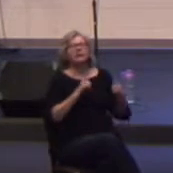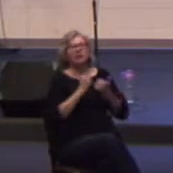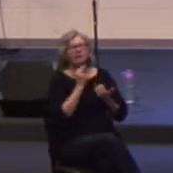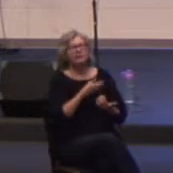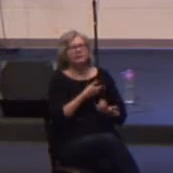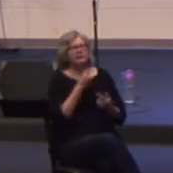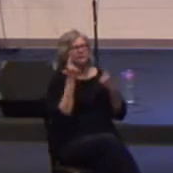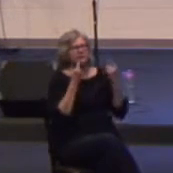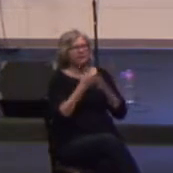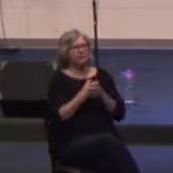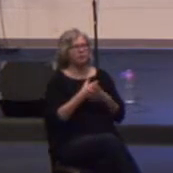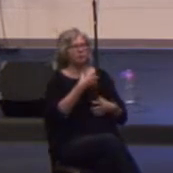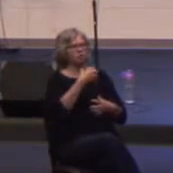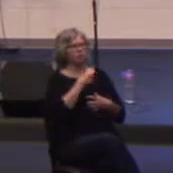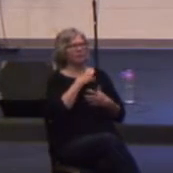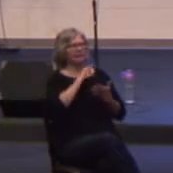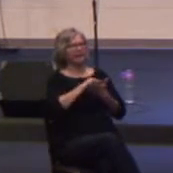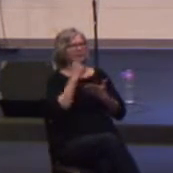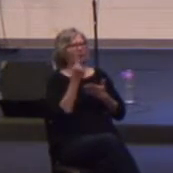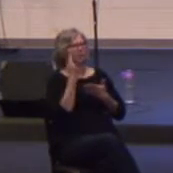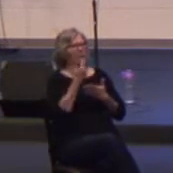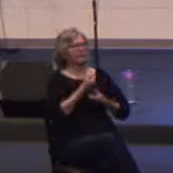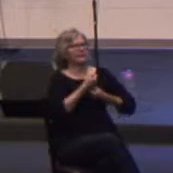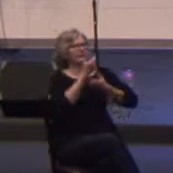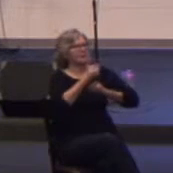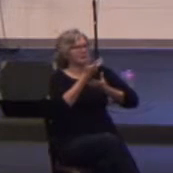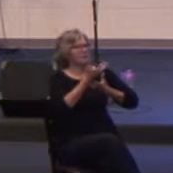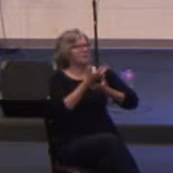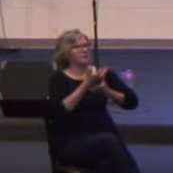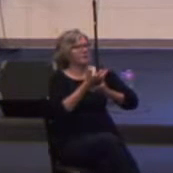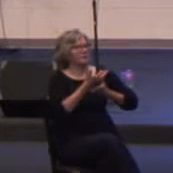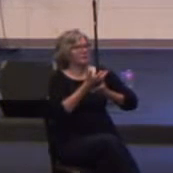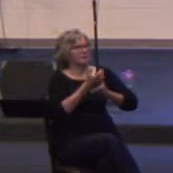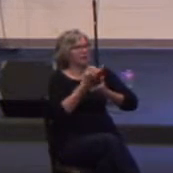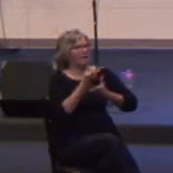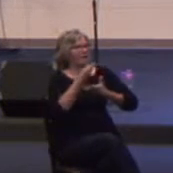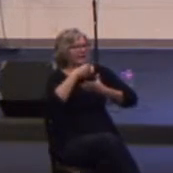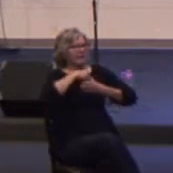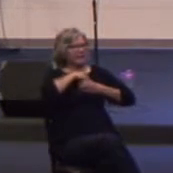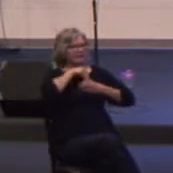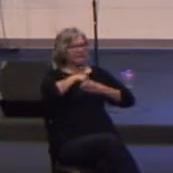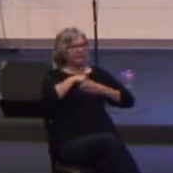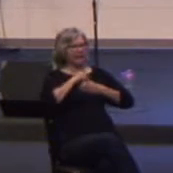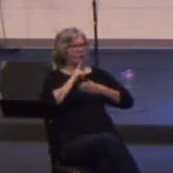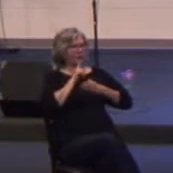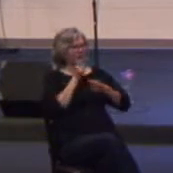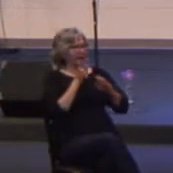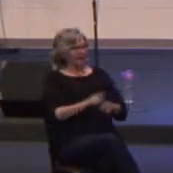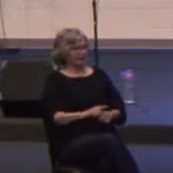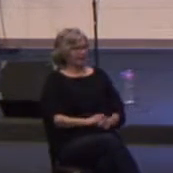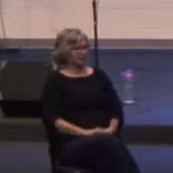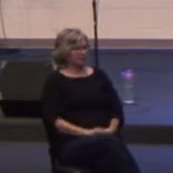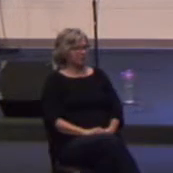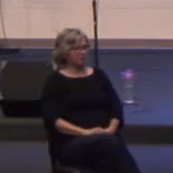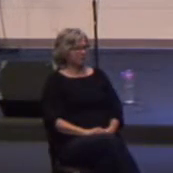always an outward expression of an inward reality. It's always